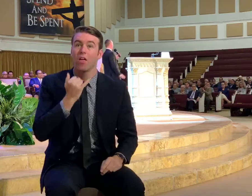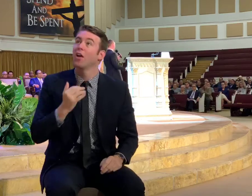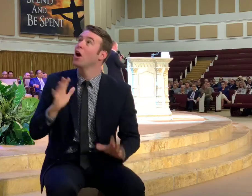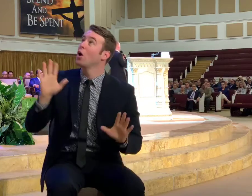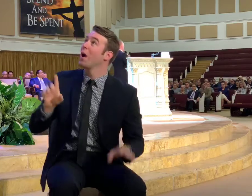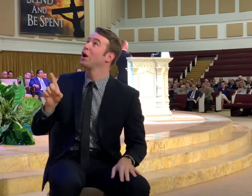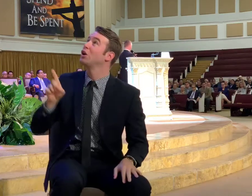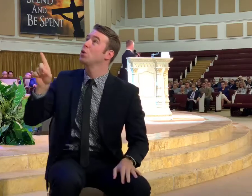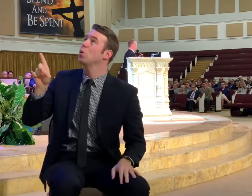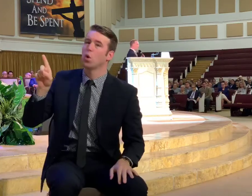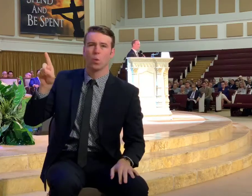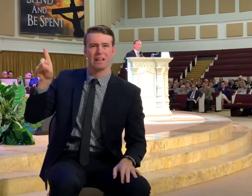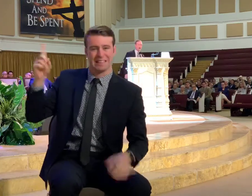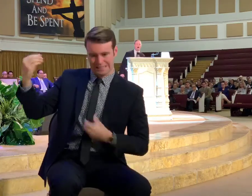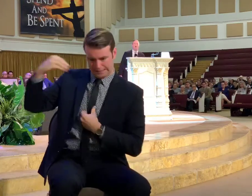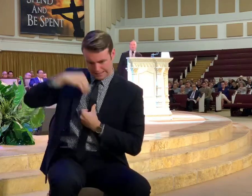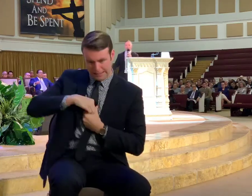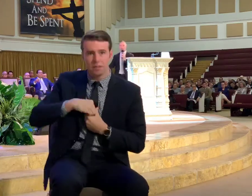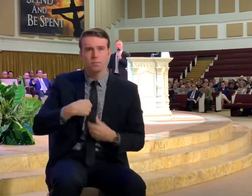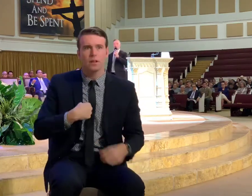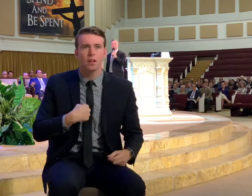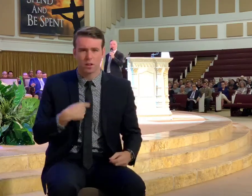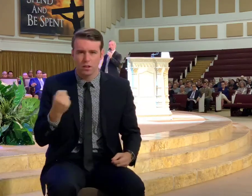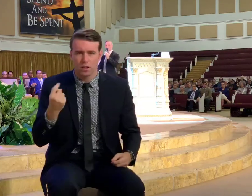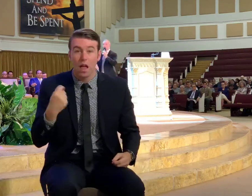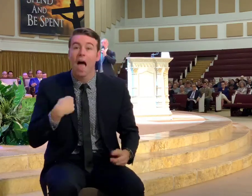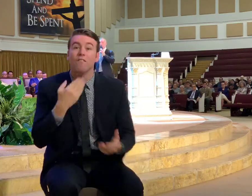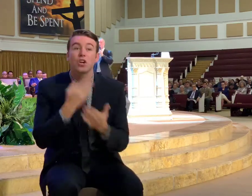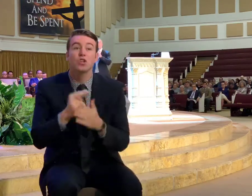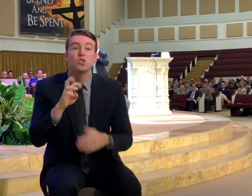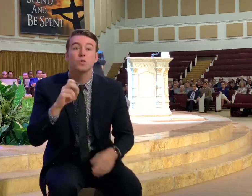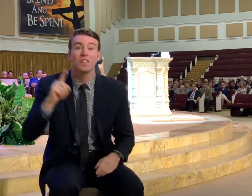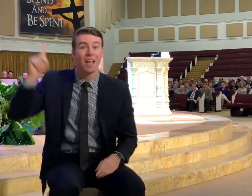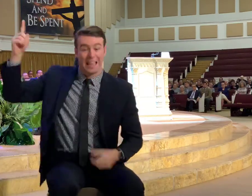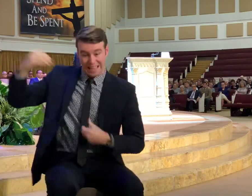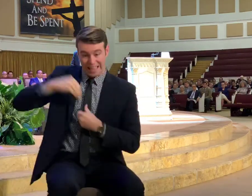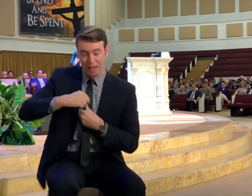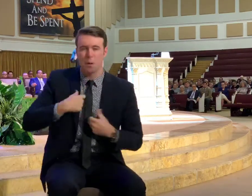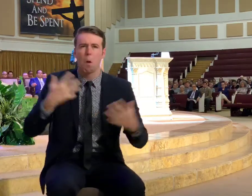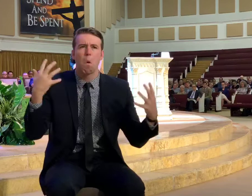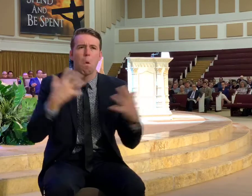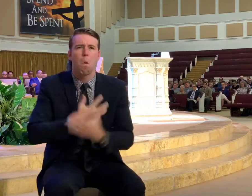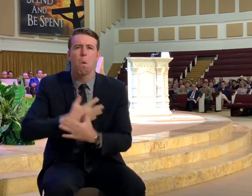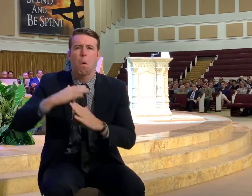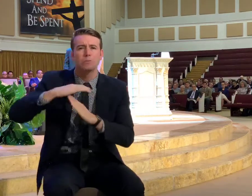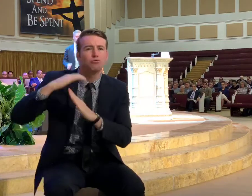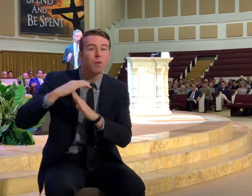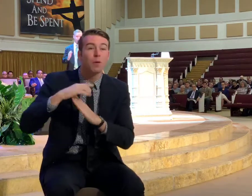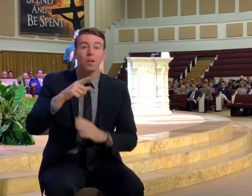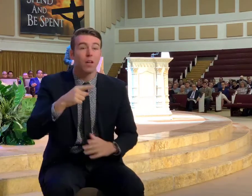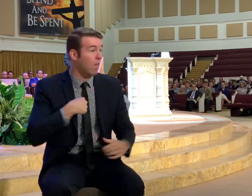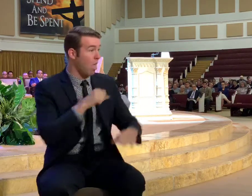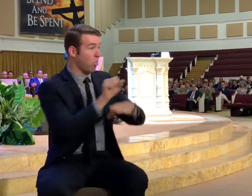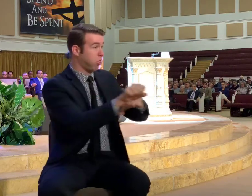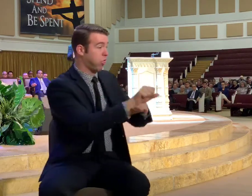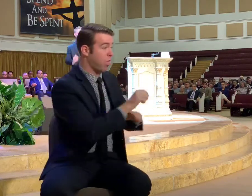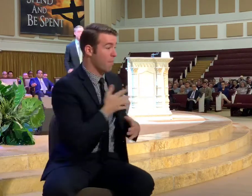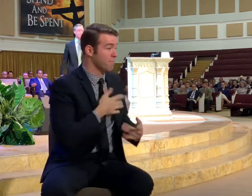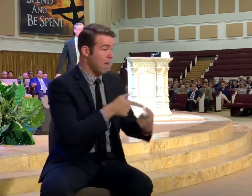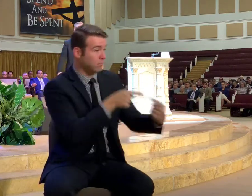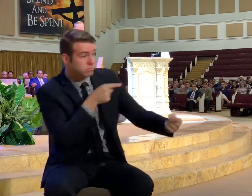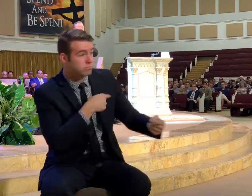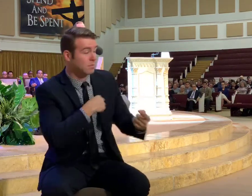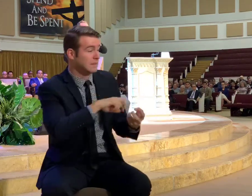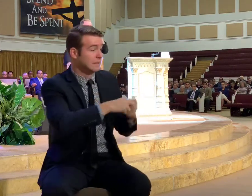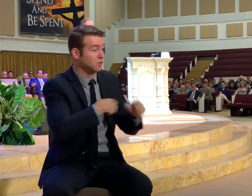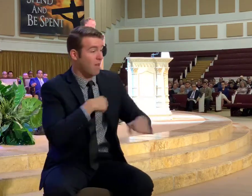you. I got good news and I got bad news. The good news is, greater is He that is within you. You may not be greater than everything you're facing, and you may